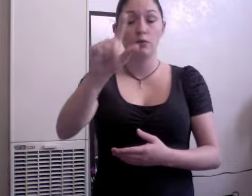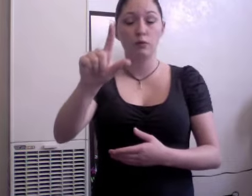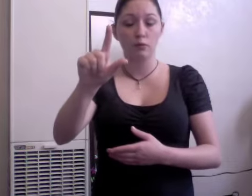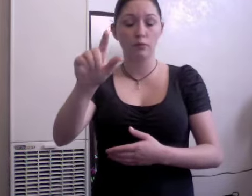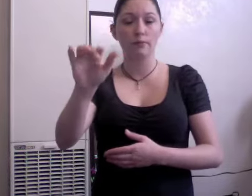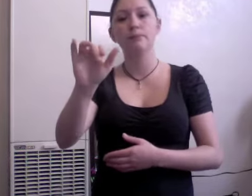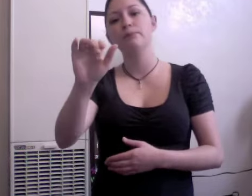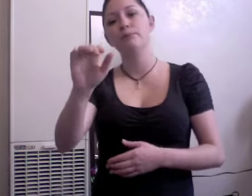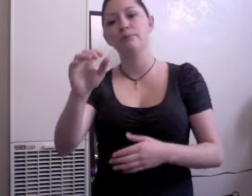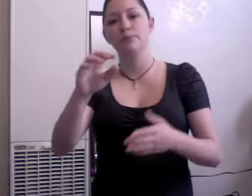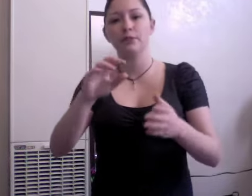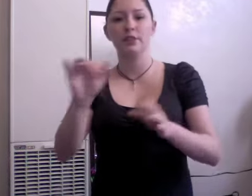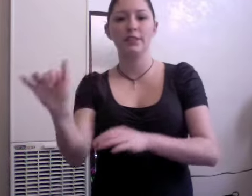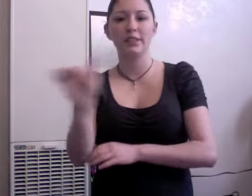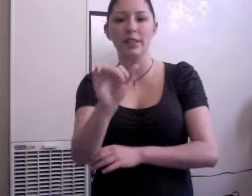food debris and what else?